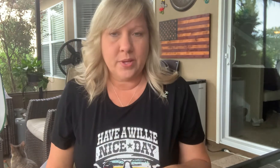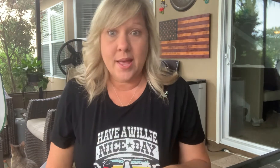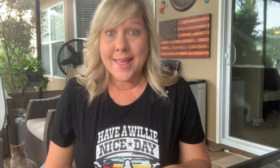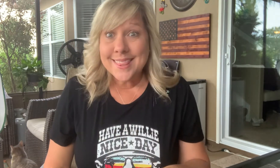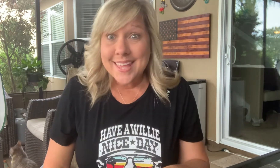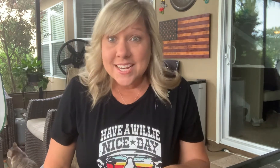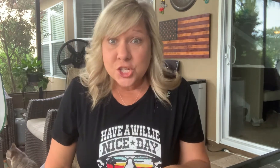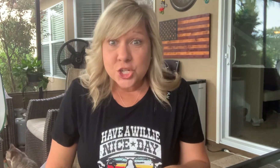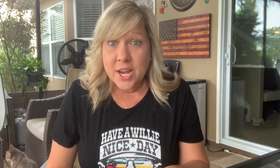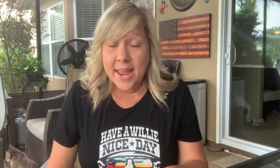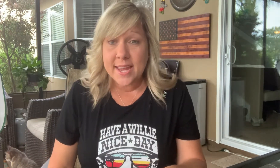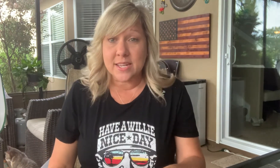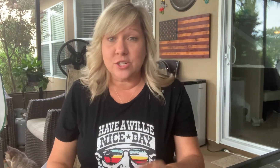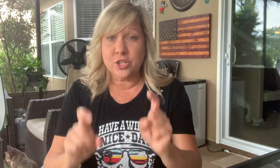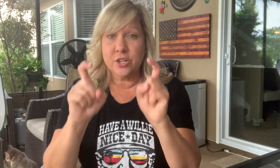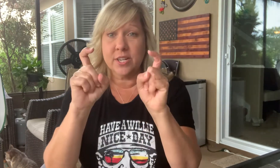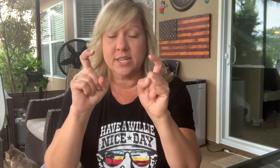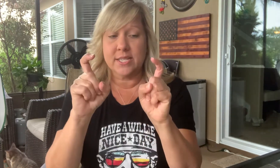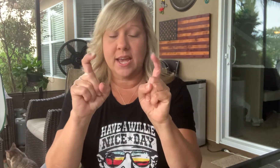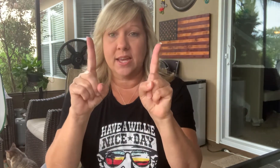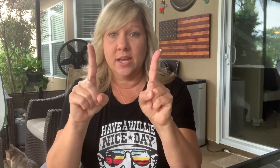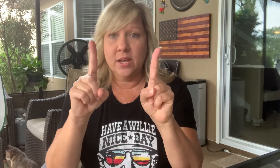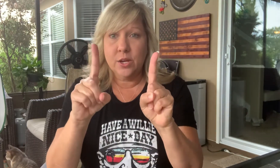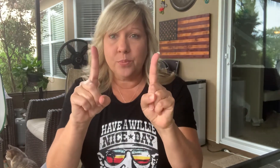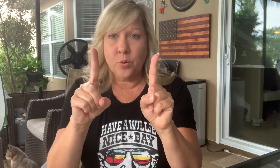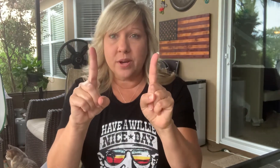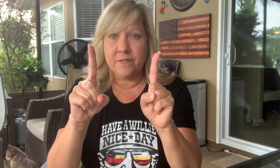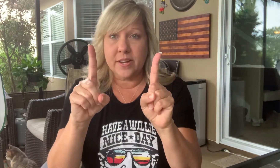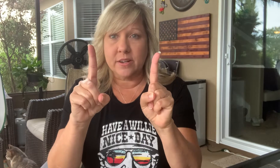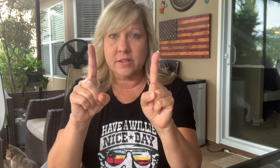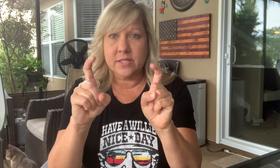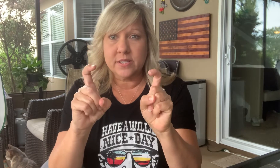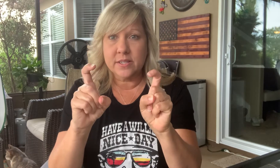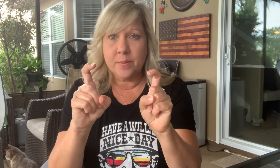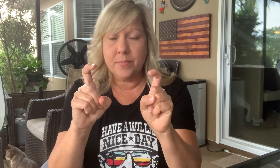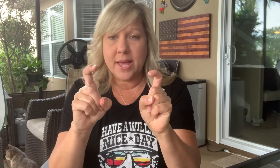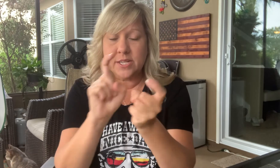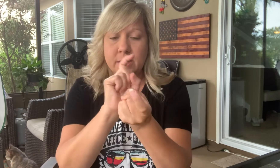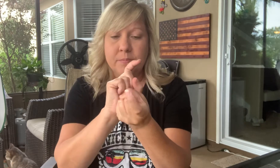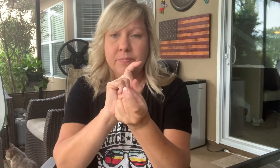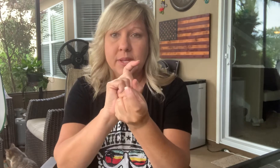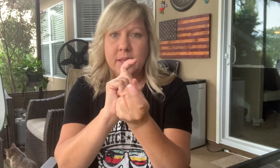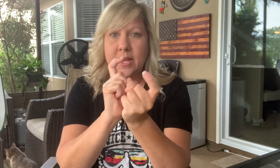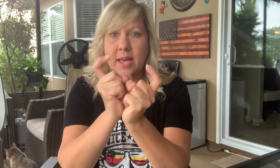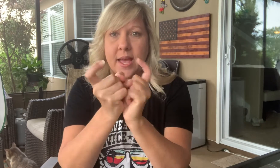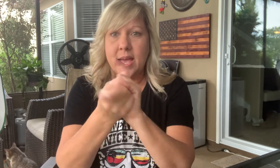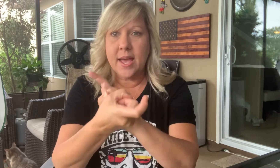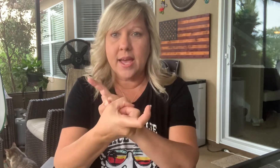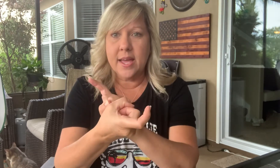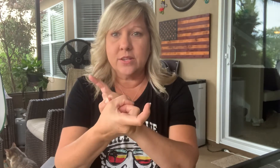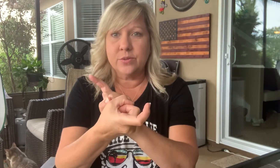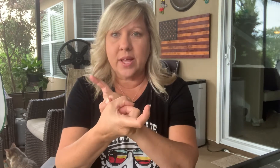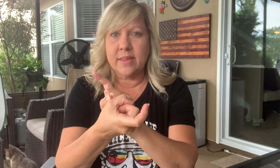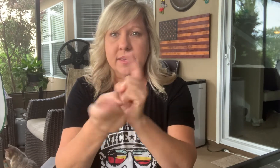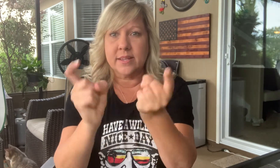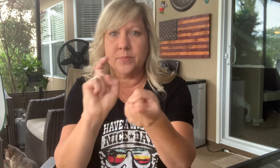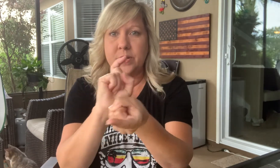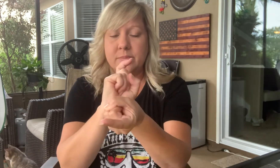They change. You're going to take your pointer fingers. Bend them. And do like this. Put them